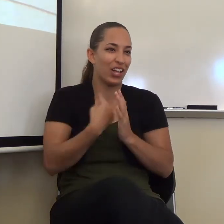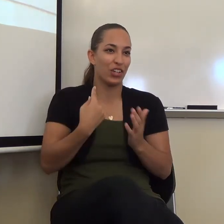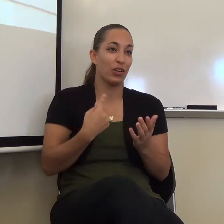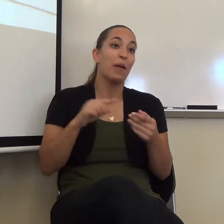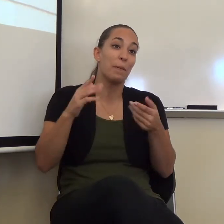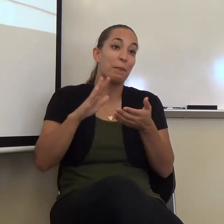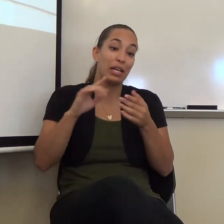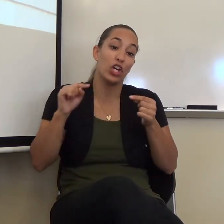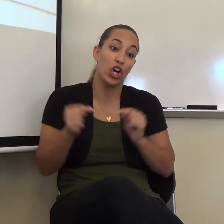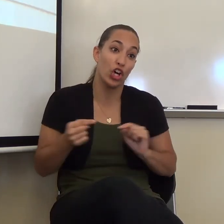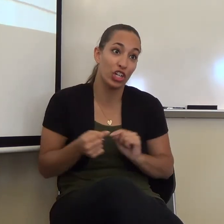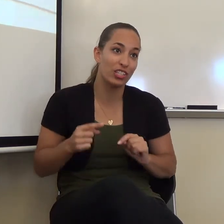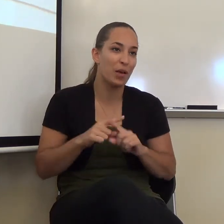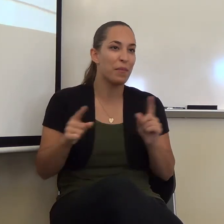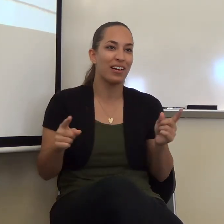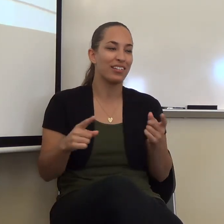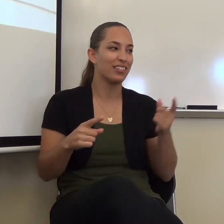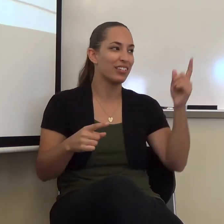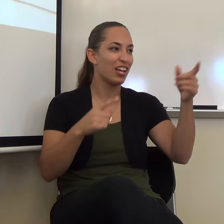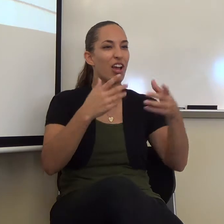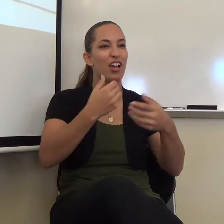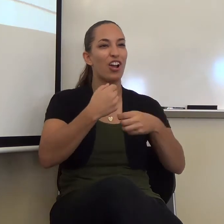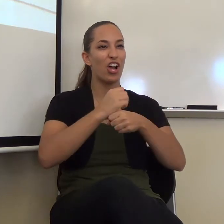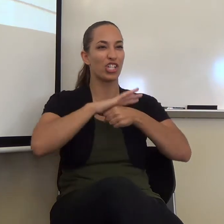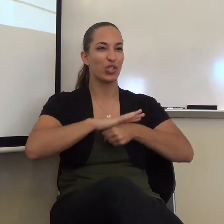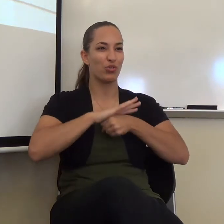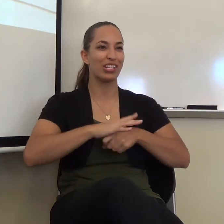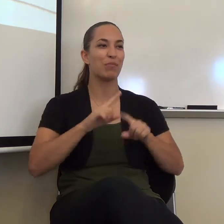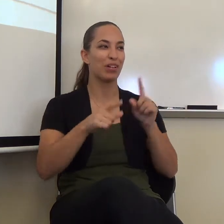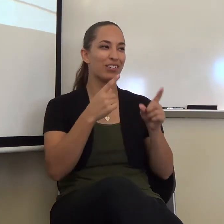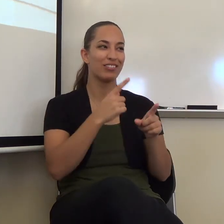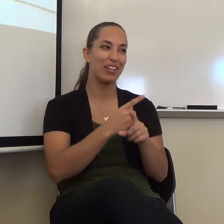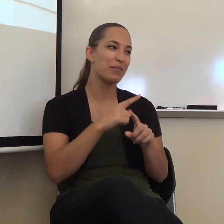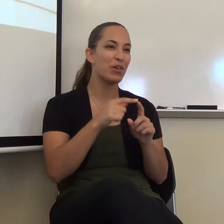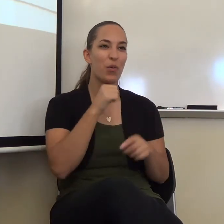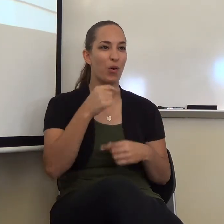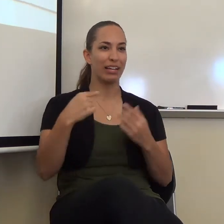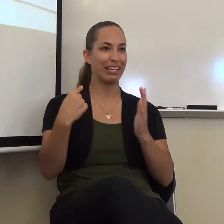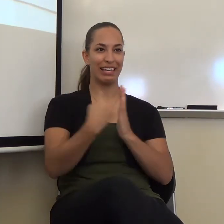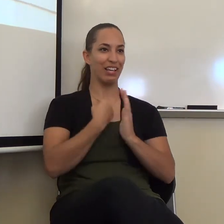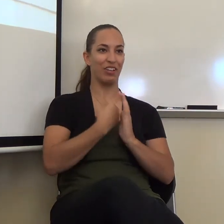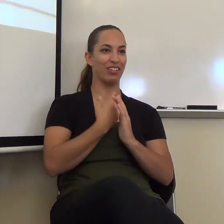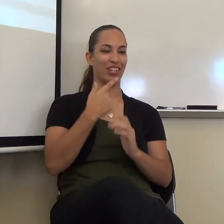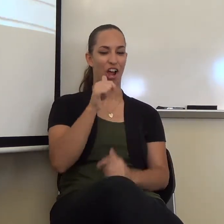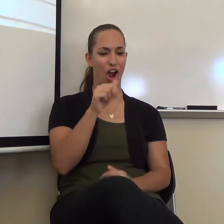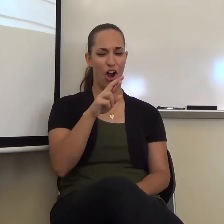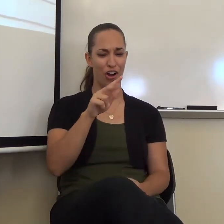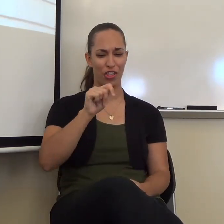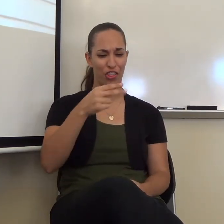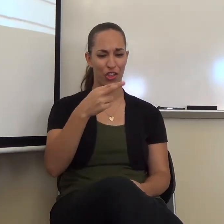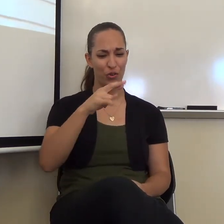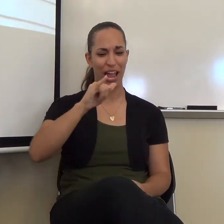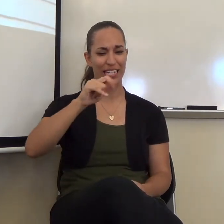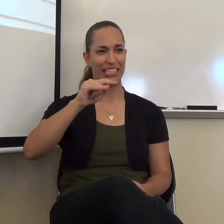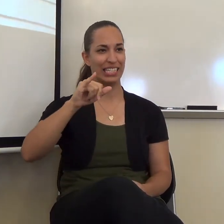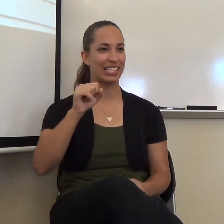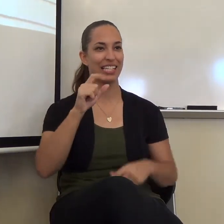causes stress on the body. yeah, but it's probably not gonna kill you in itself, okay? So then, here's the